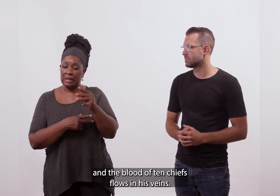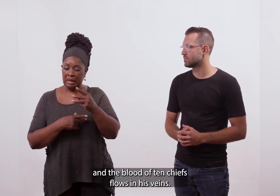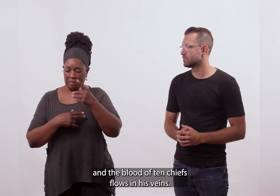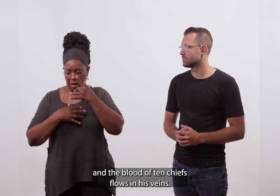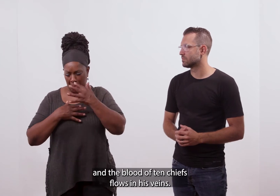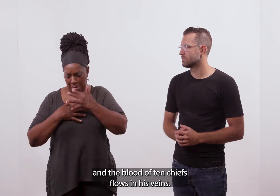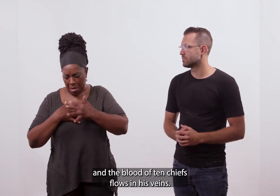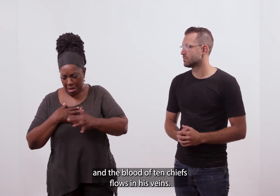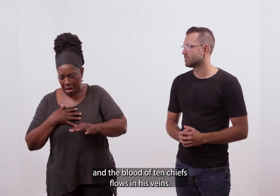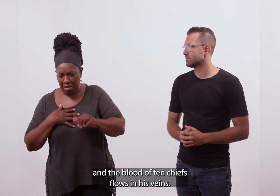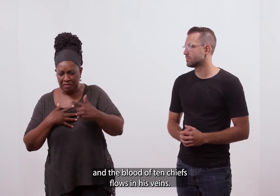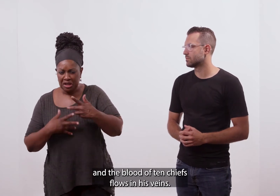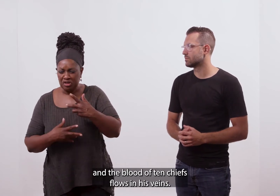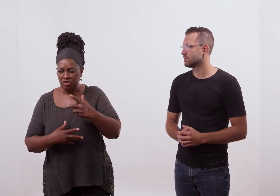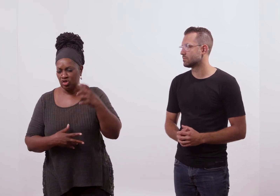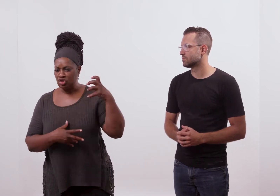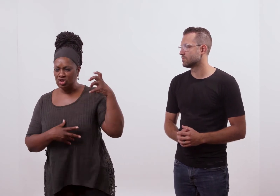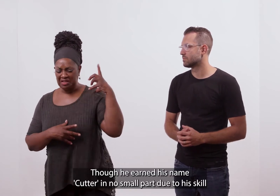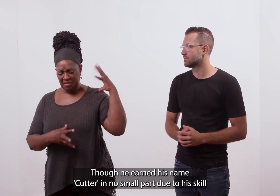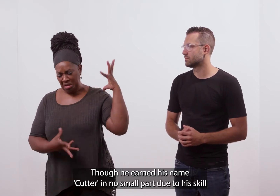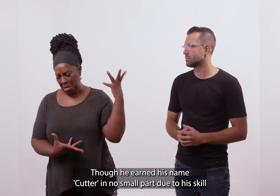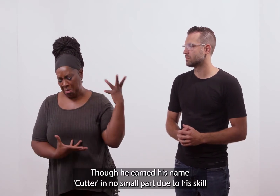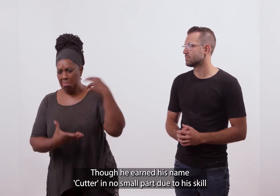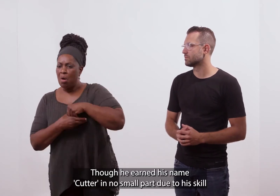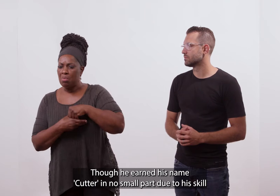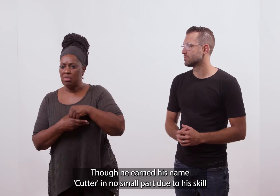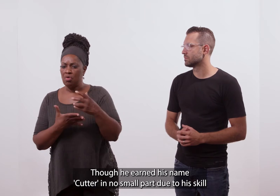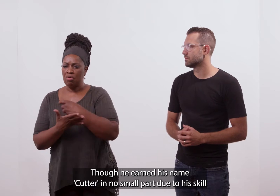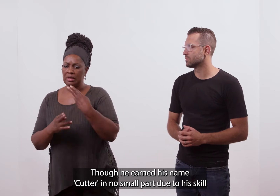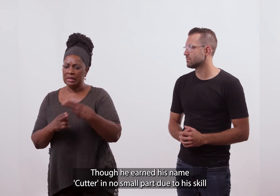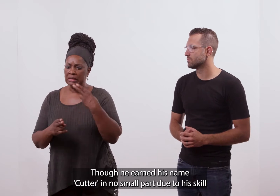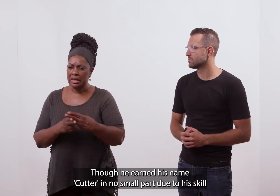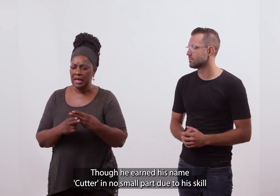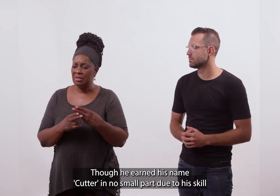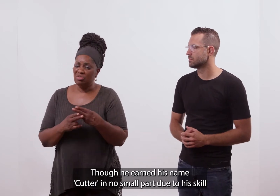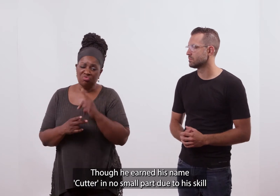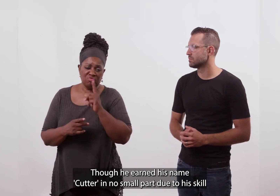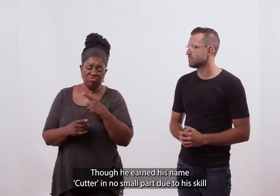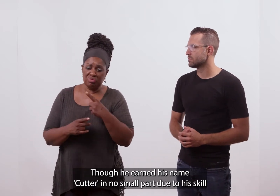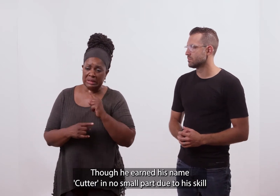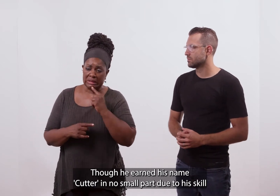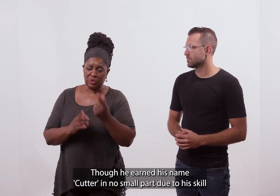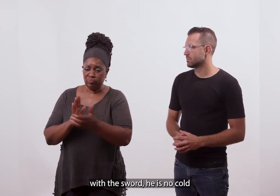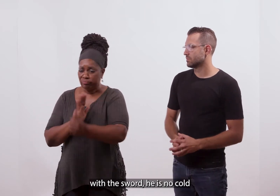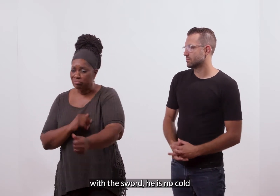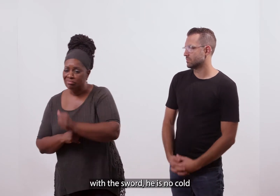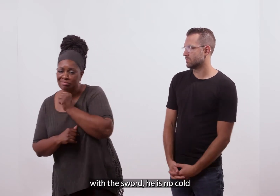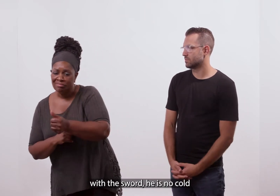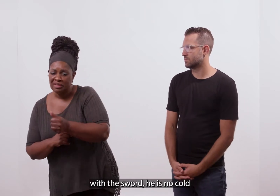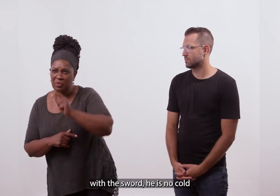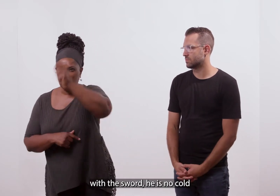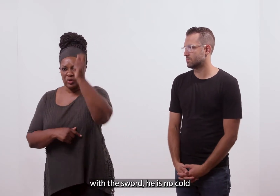10 chiefs flows in his veins. Though he earned his name Cutter in no small part due to his skill with the